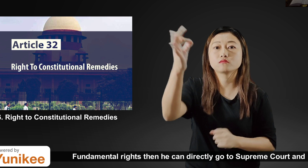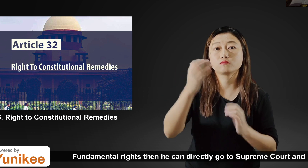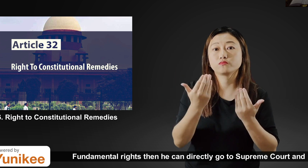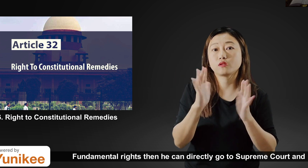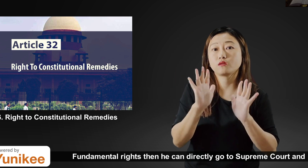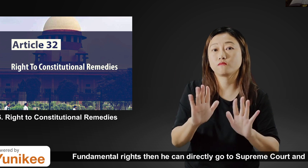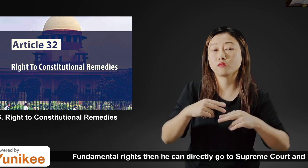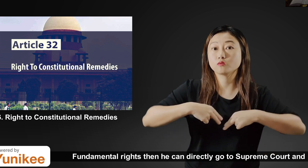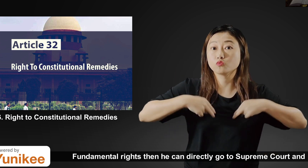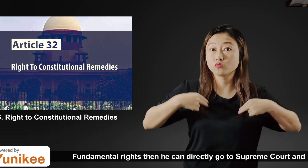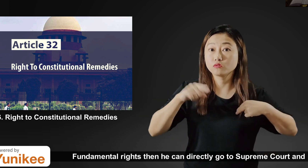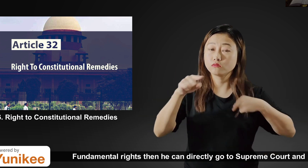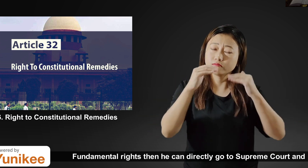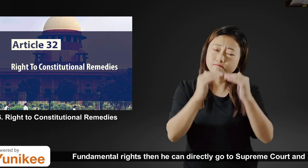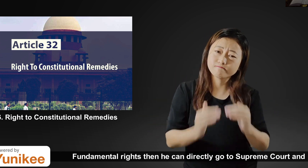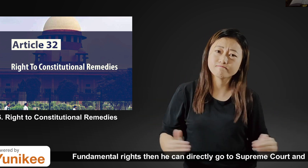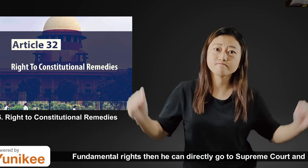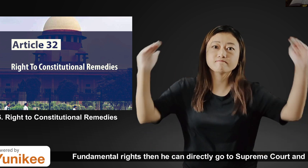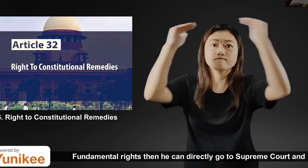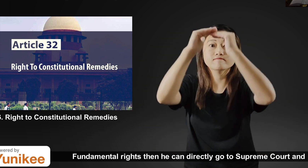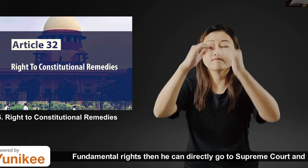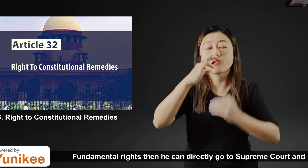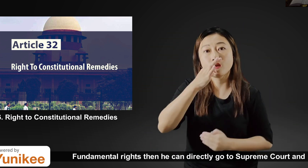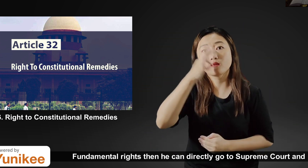fundamental rights then he can directly go to supreme court and